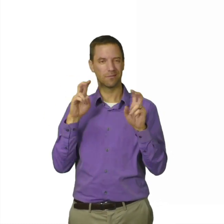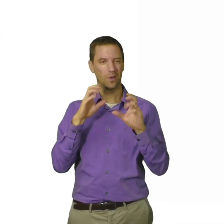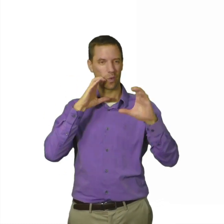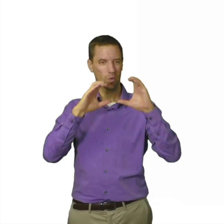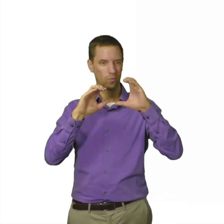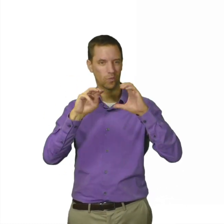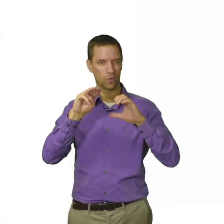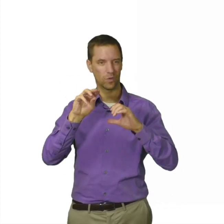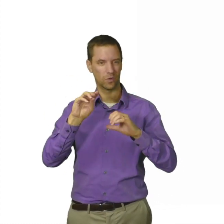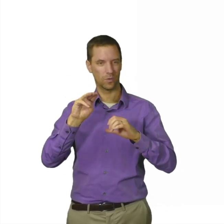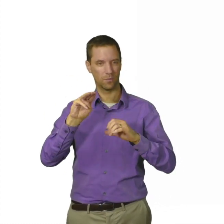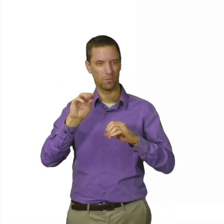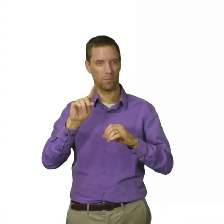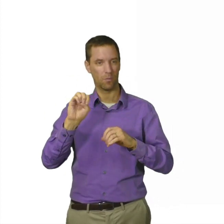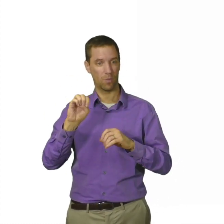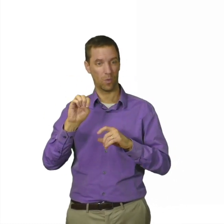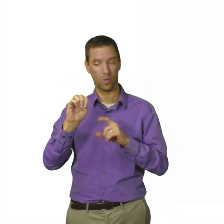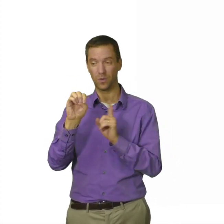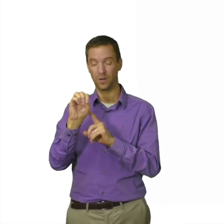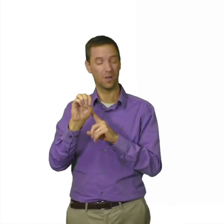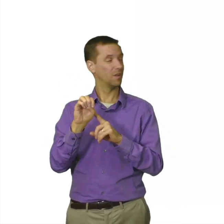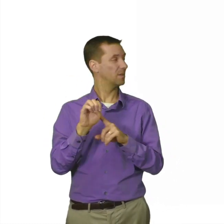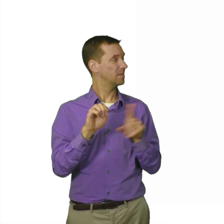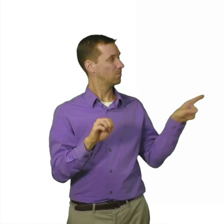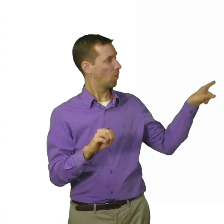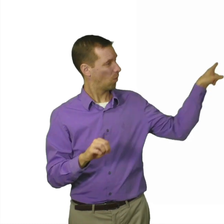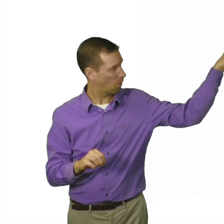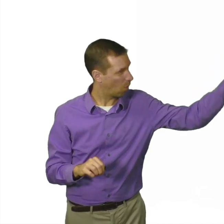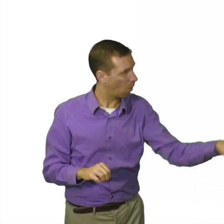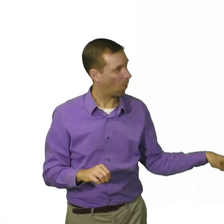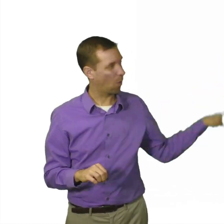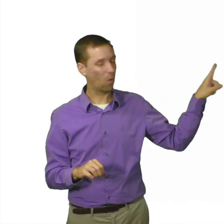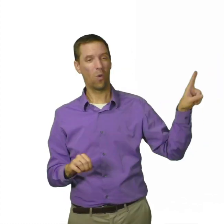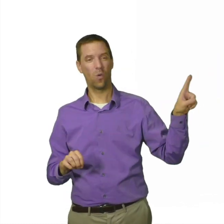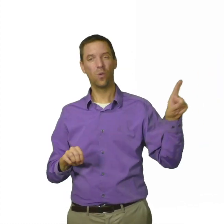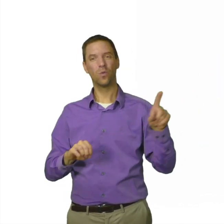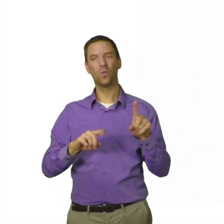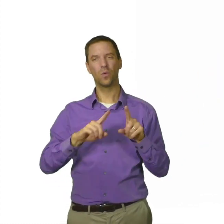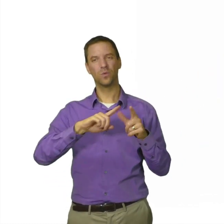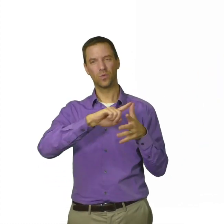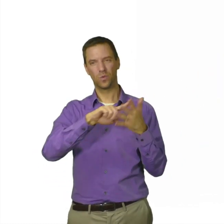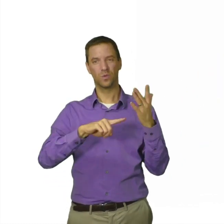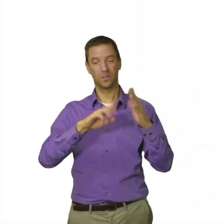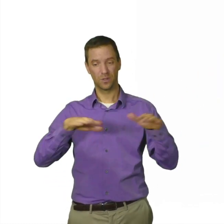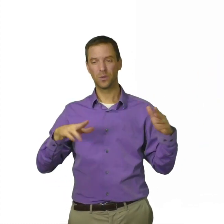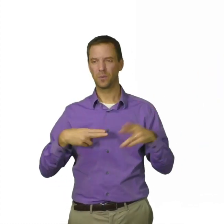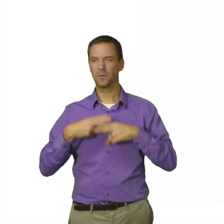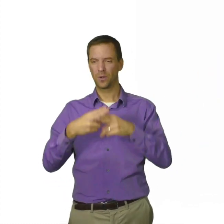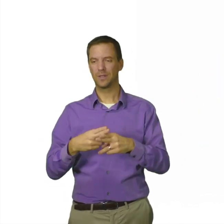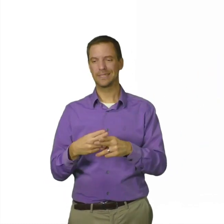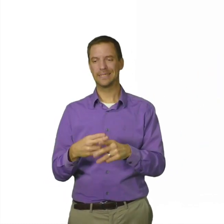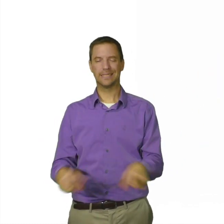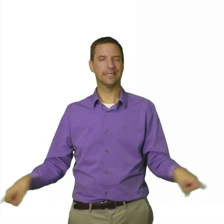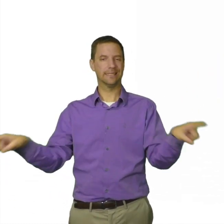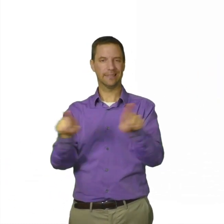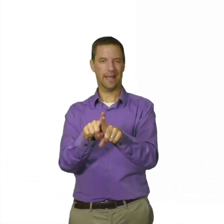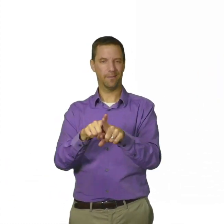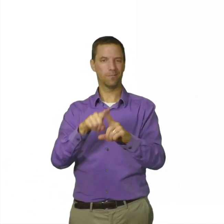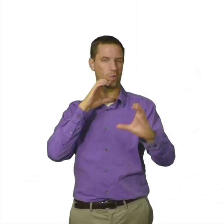is that if we relied on communication mode to describe these children's experiences, all 5 of them would